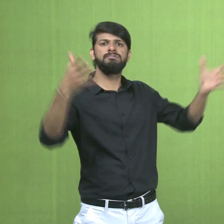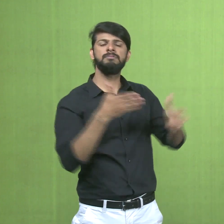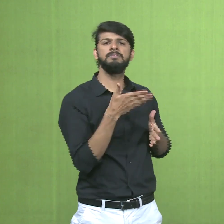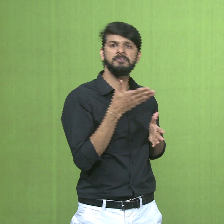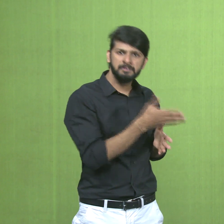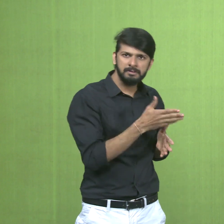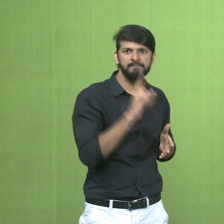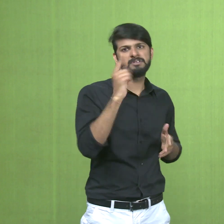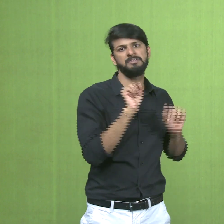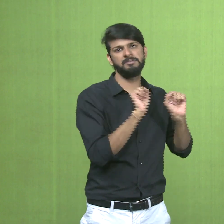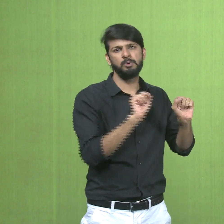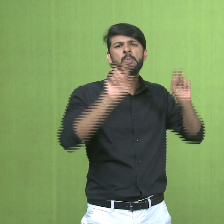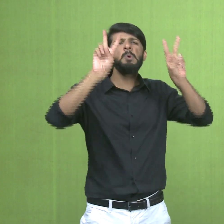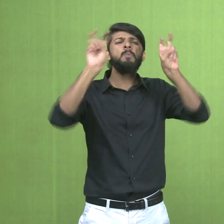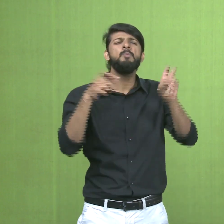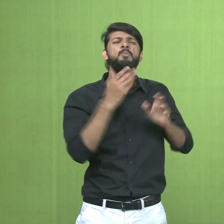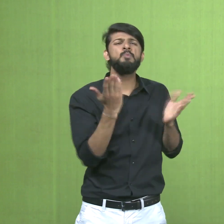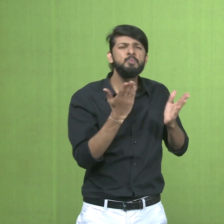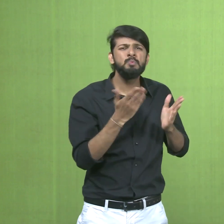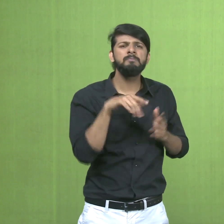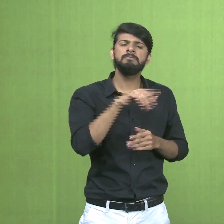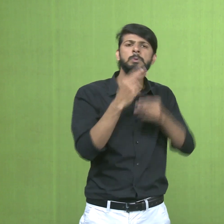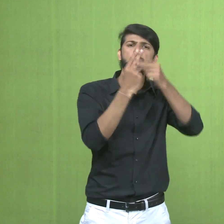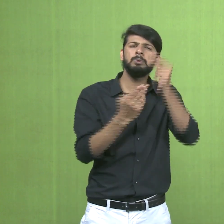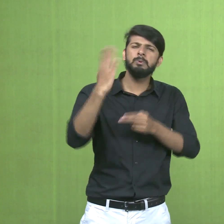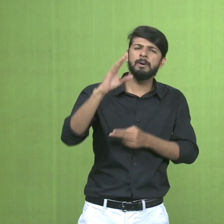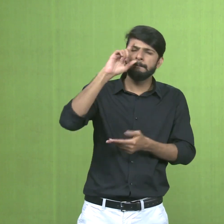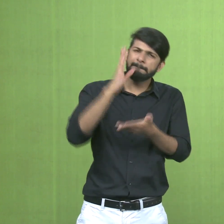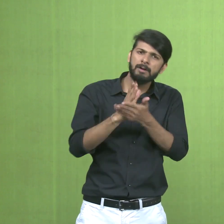primarily was Hindu mythology related to religion.